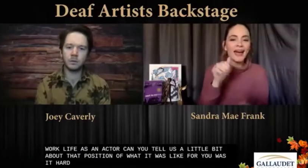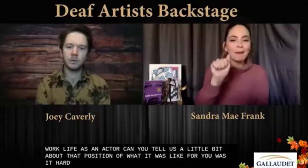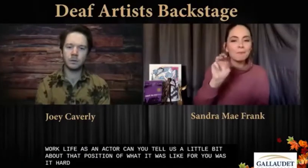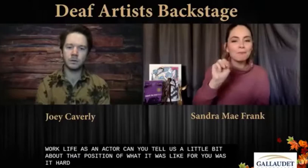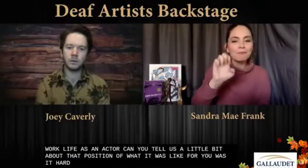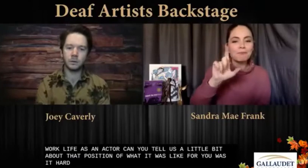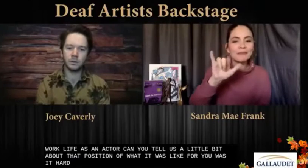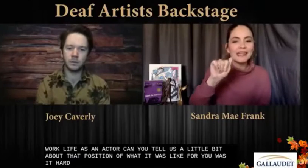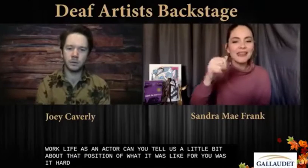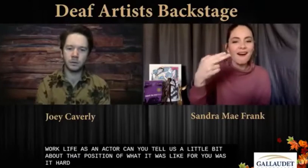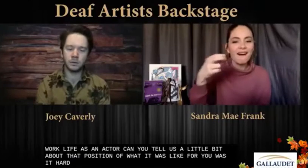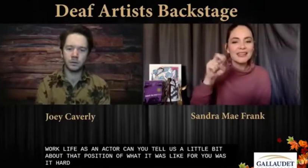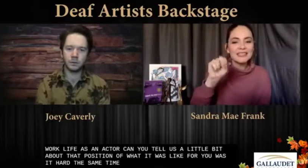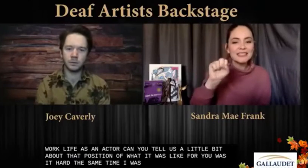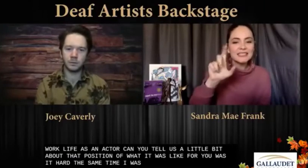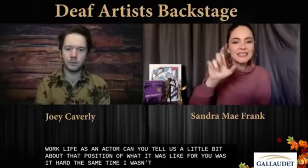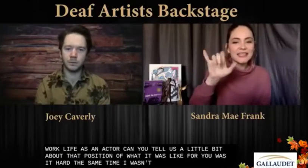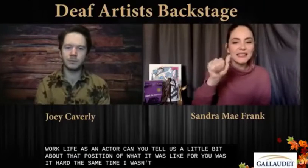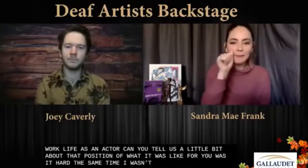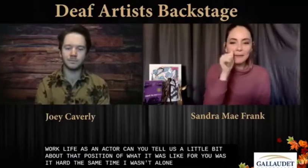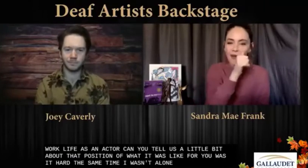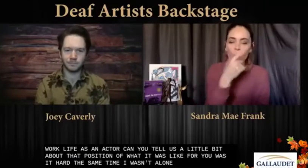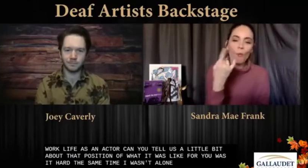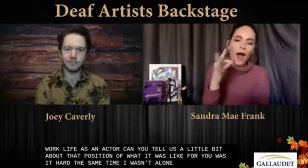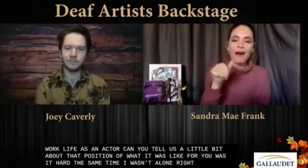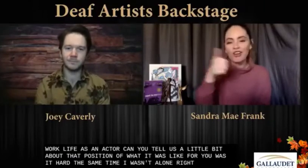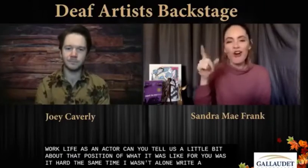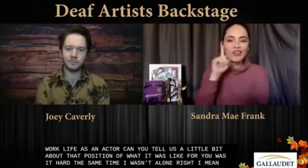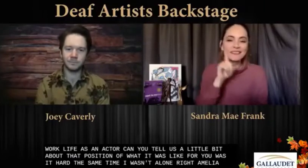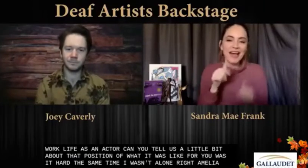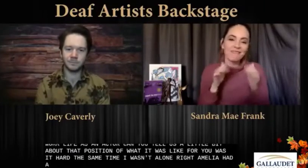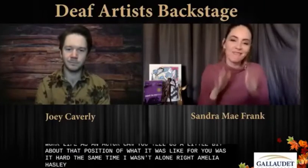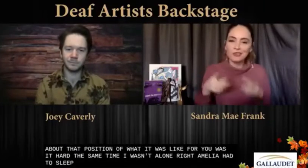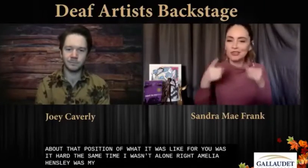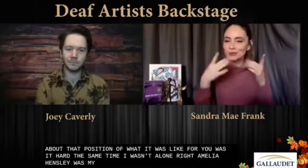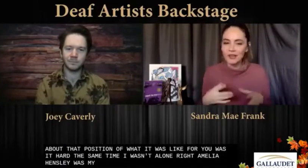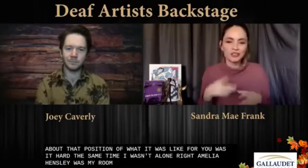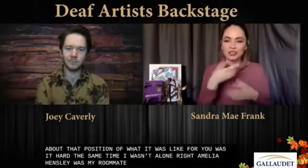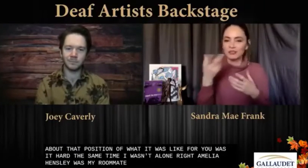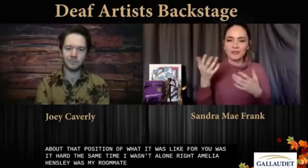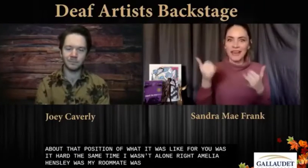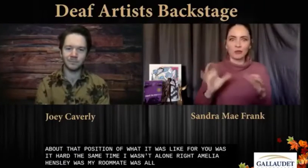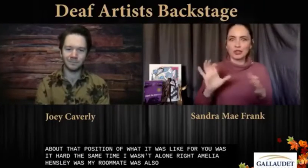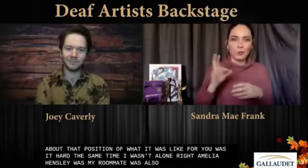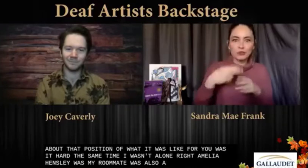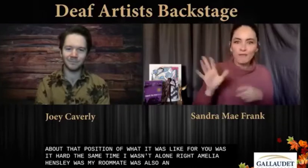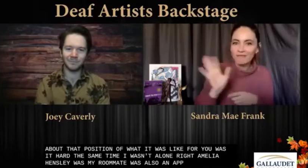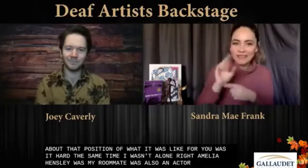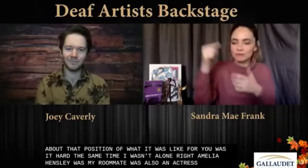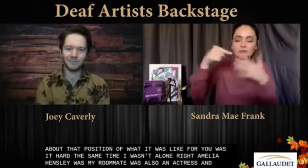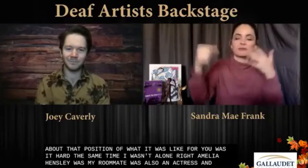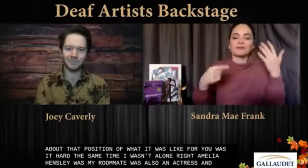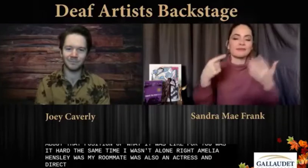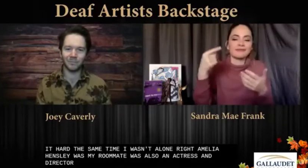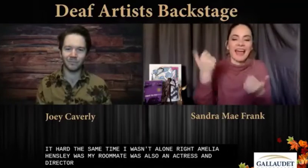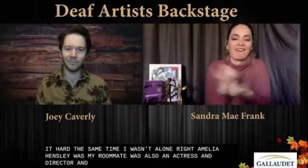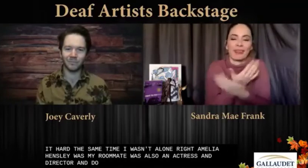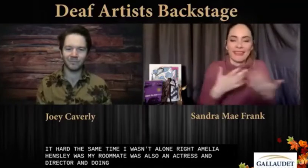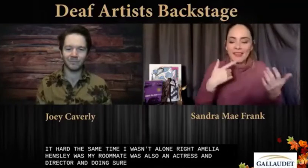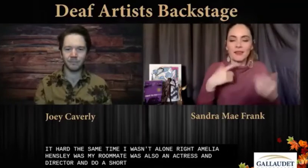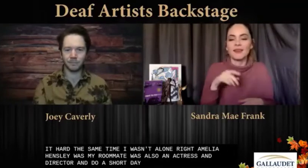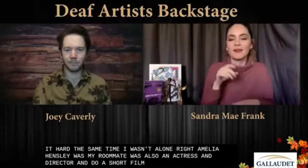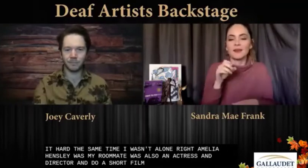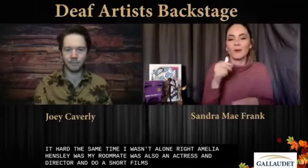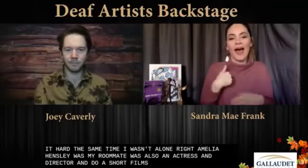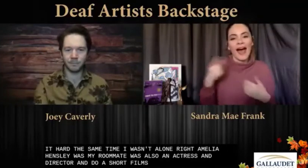it was tough but at the same time I wasn't alone right Amelia Hensley was my roommate who was also an actress and director and doing short